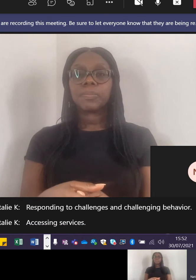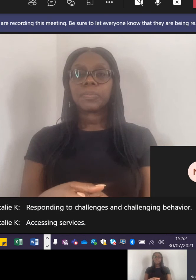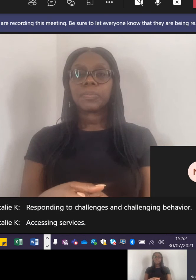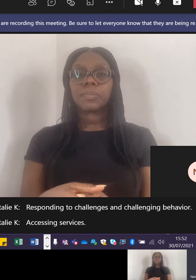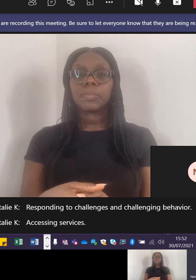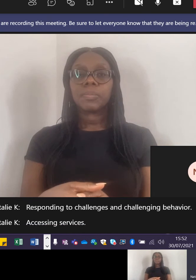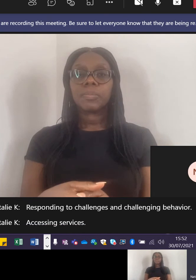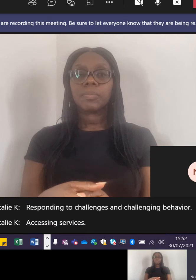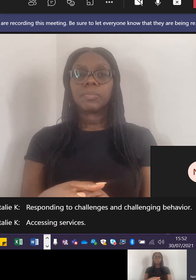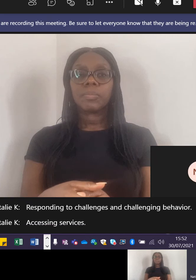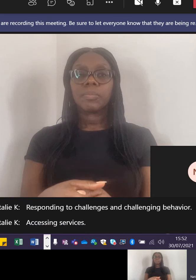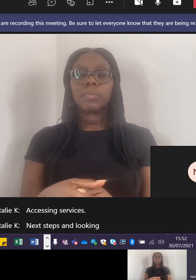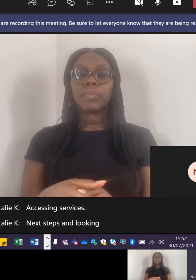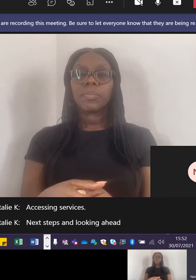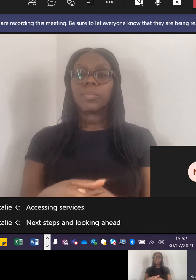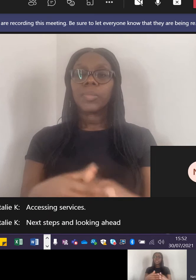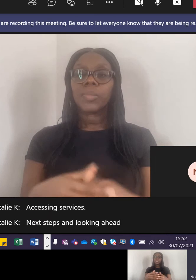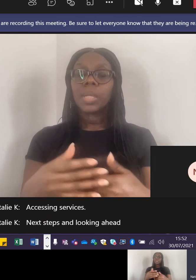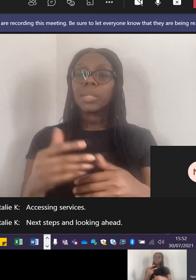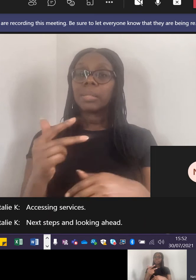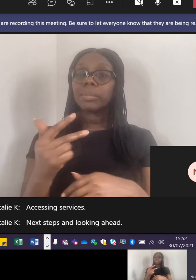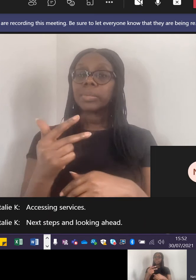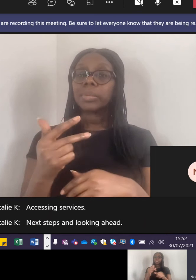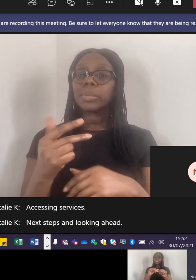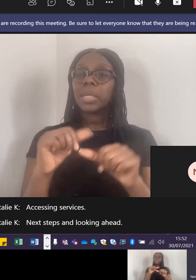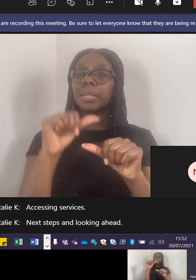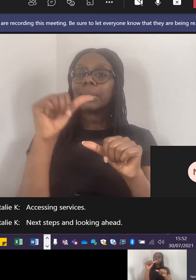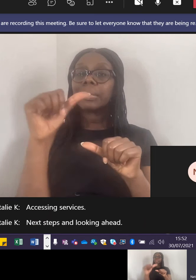next steps, and looking ahead.